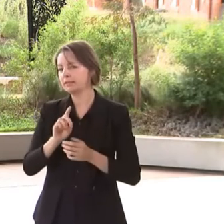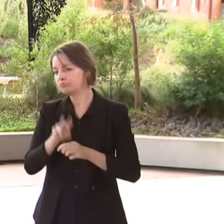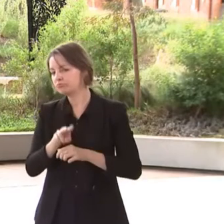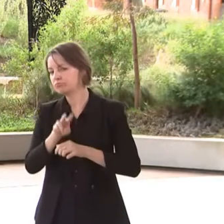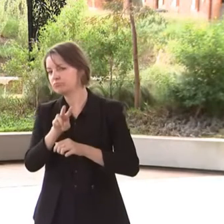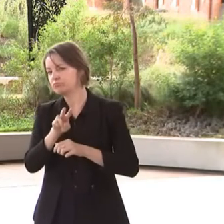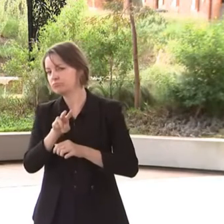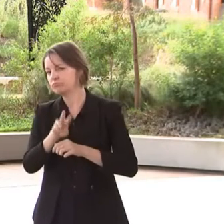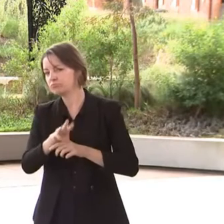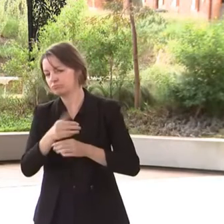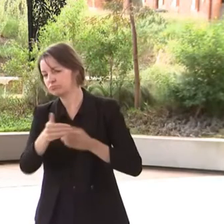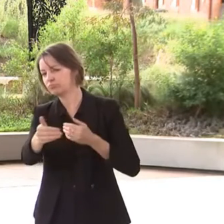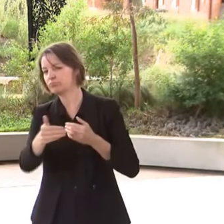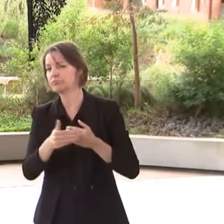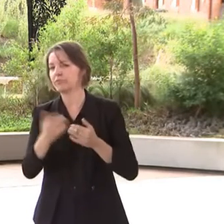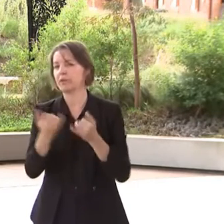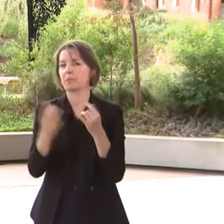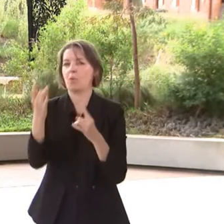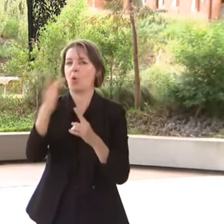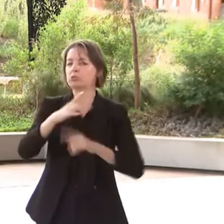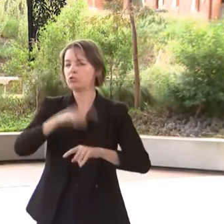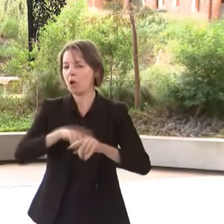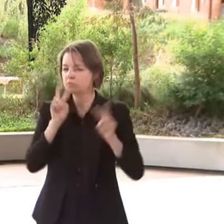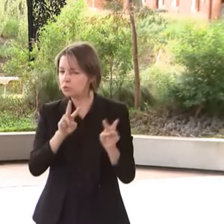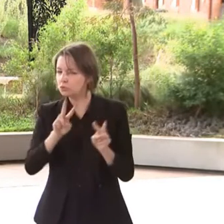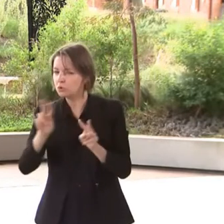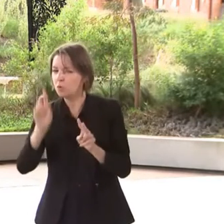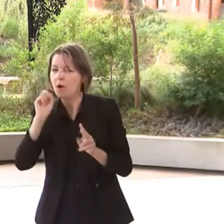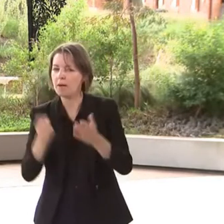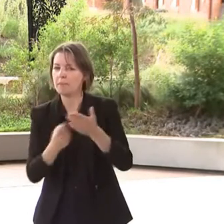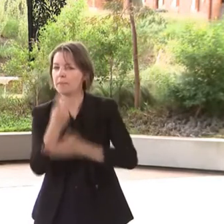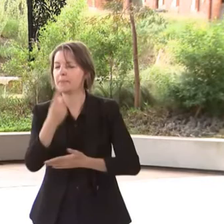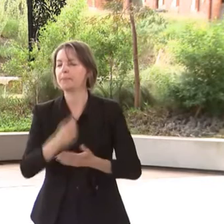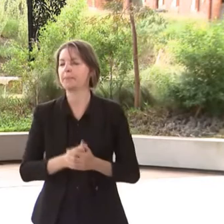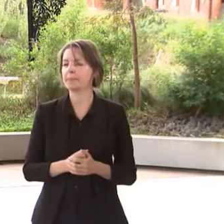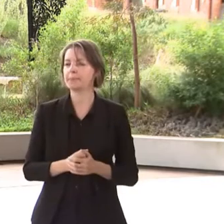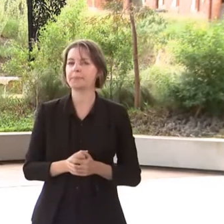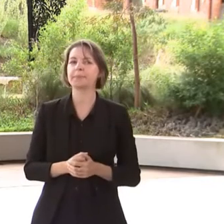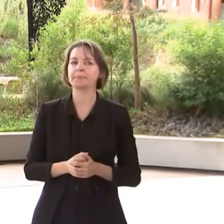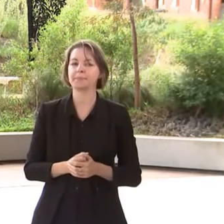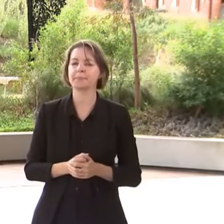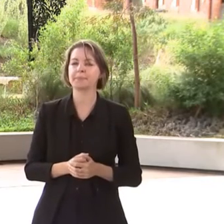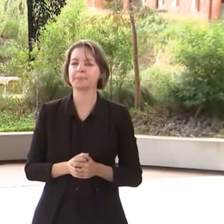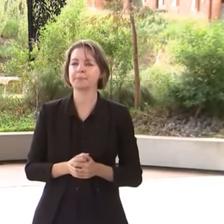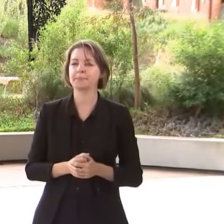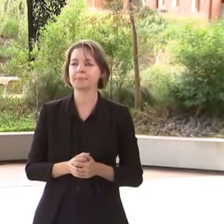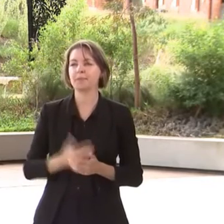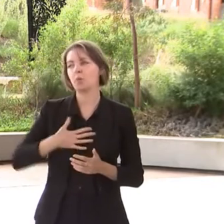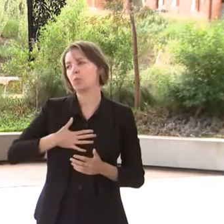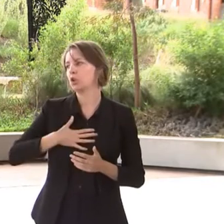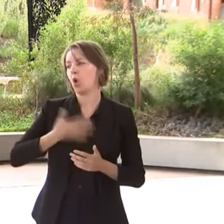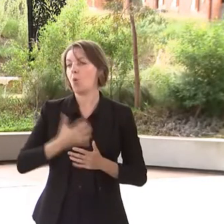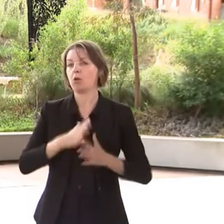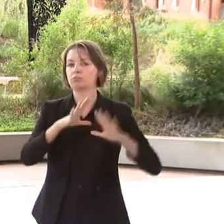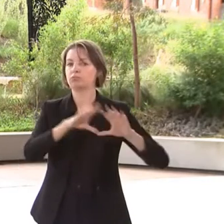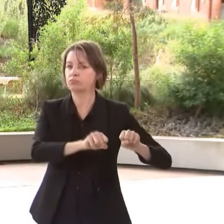in terms of making that decision. Clearly, as I said at the time, it is never the thing we want to